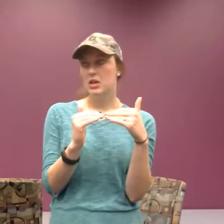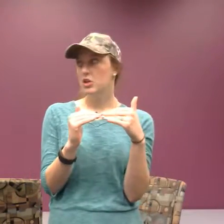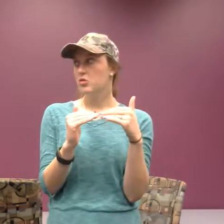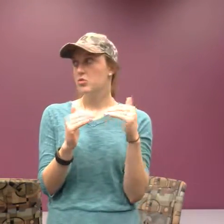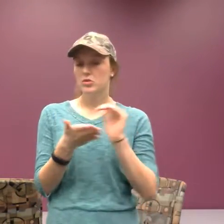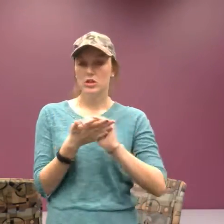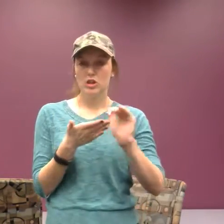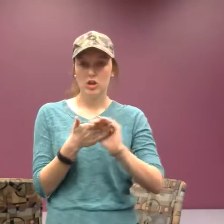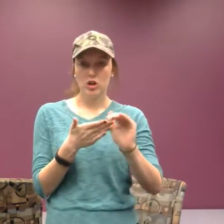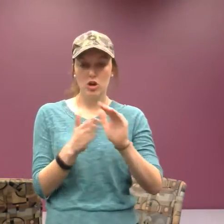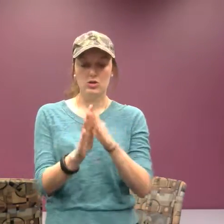of